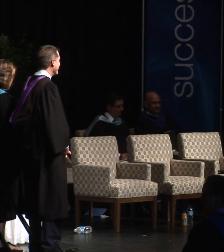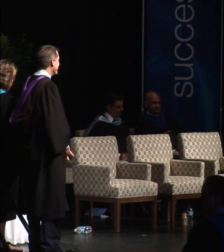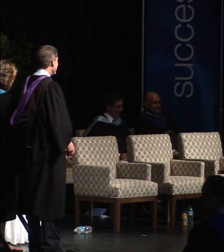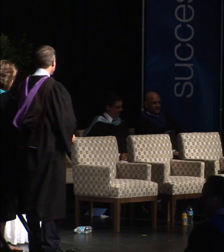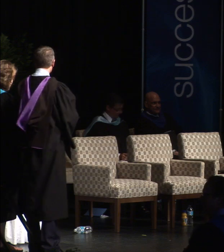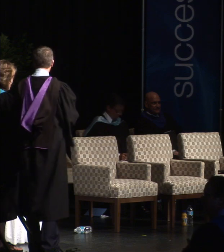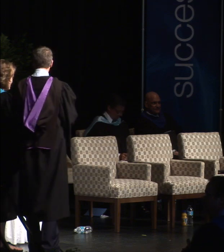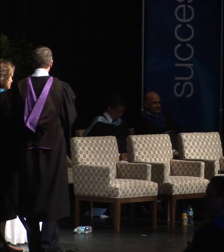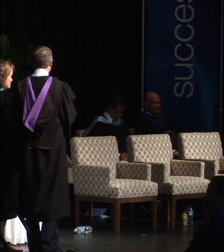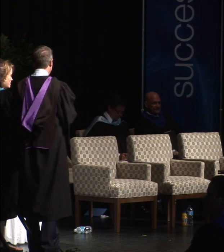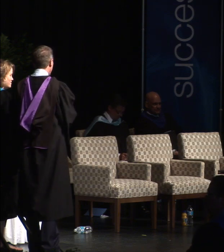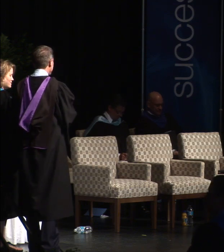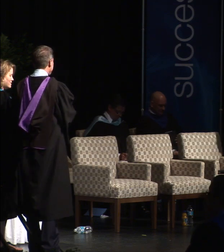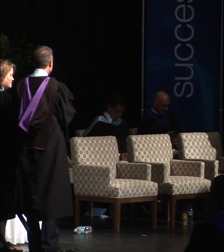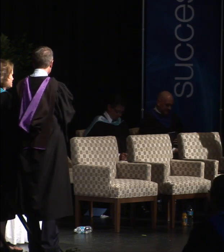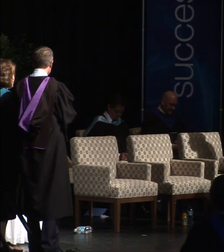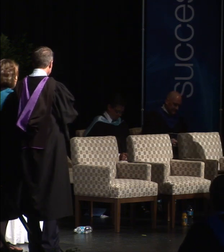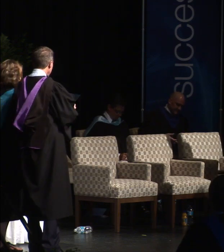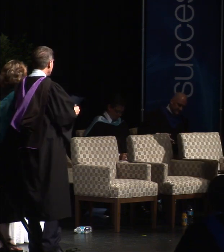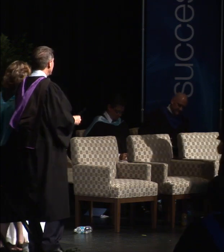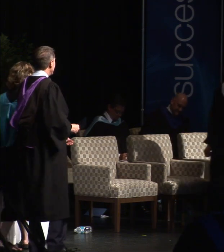Kyle Justin Bragg.